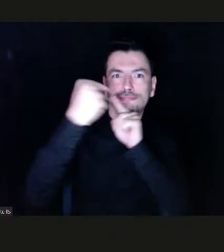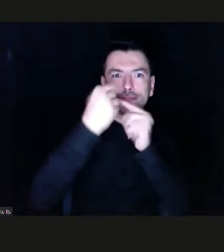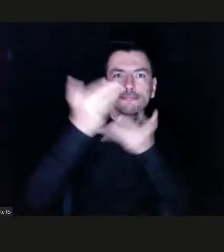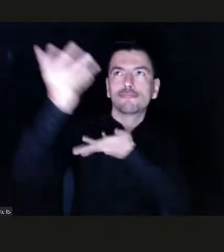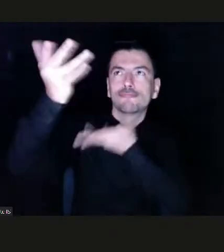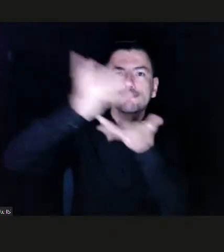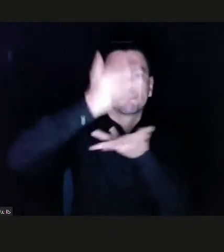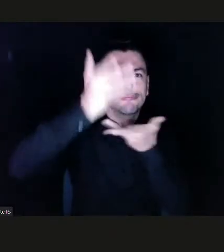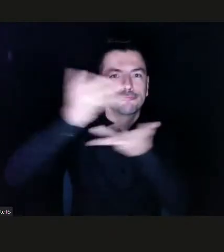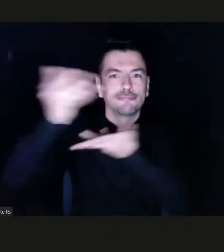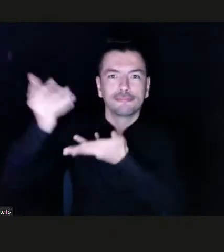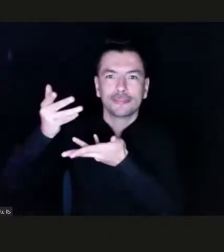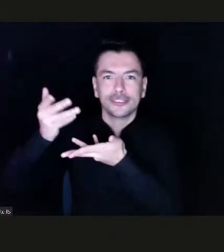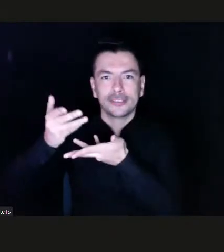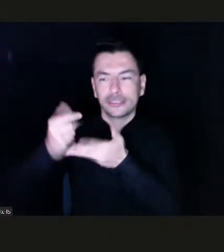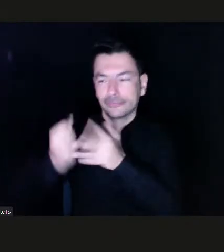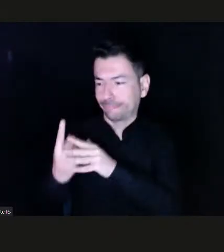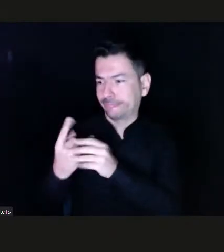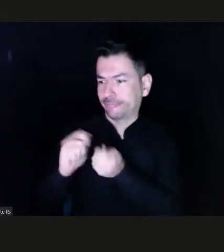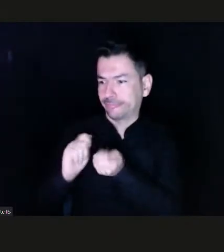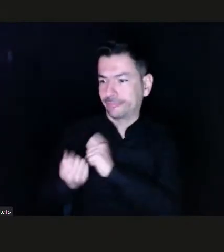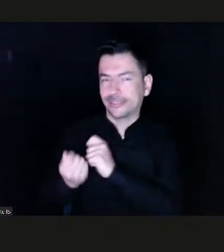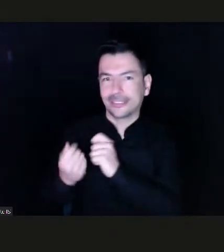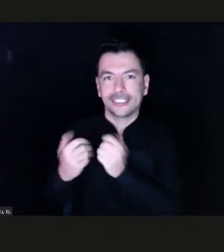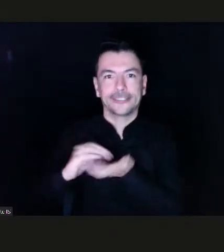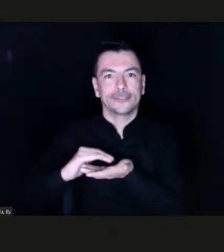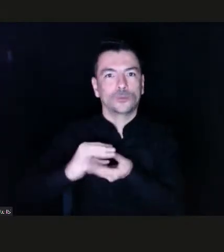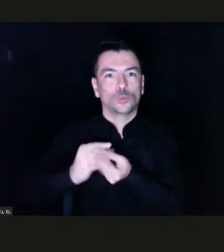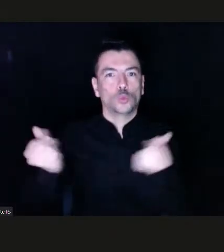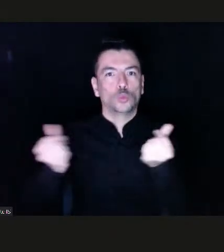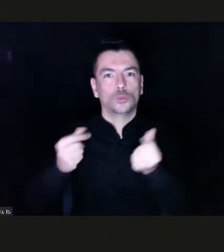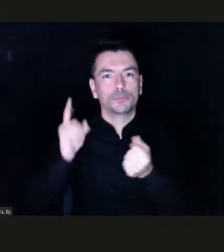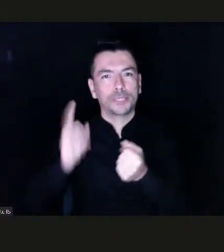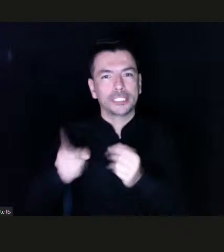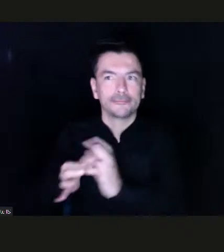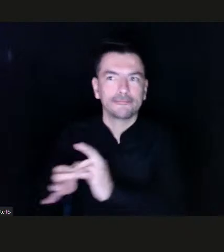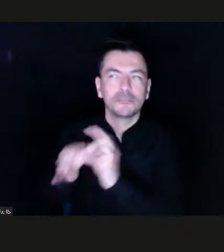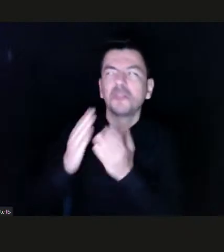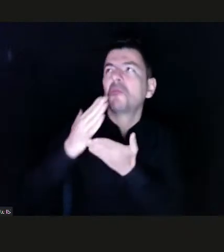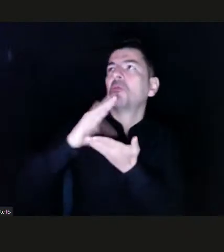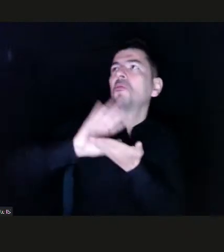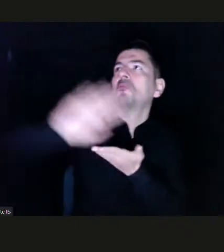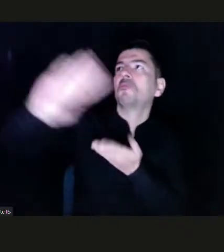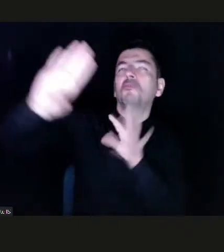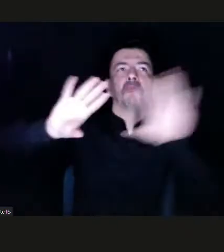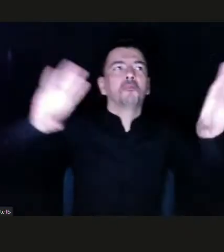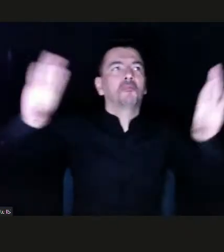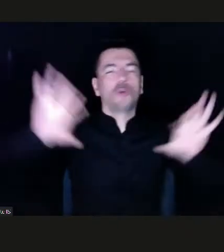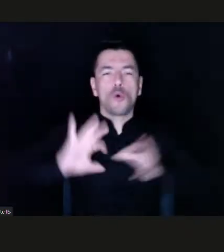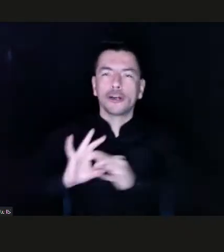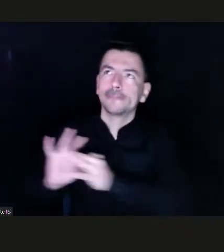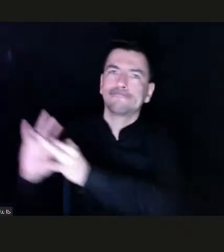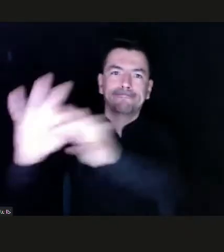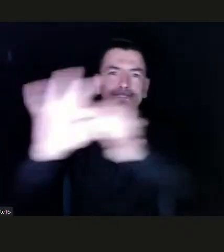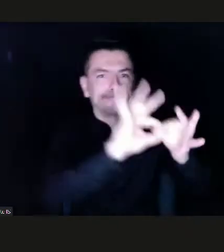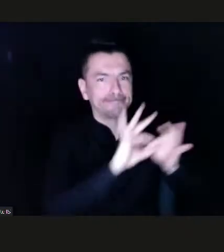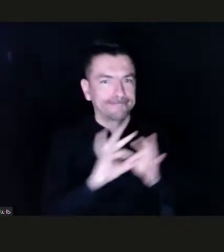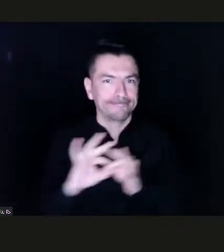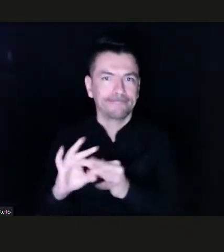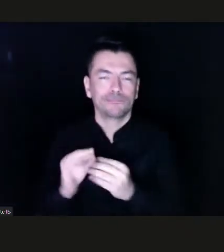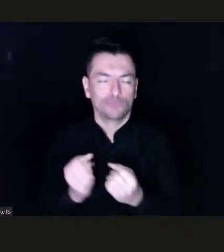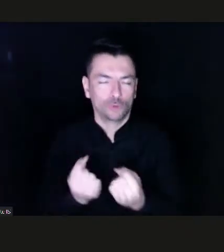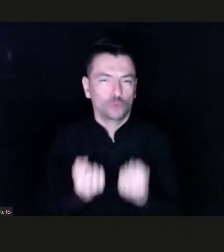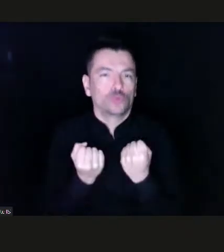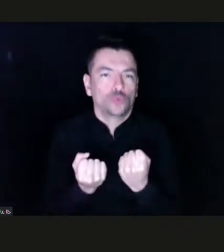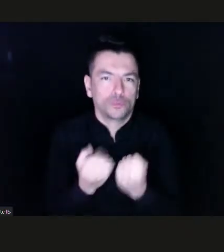needed. And of course, the need for diverse perspectives. We all have a voice and we all need to be heard in this